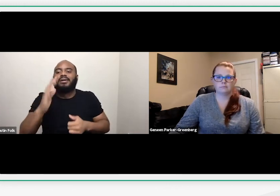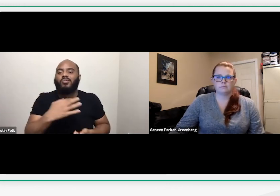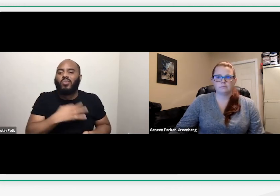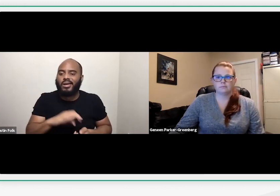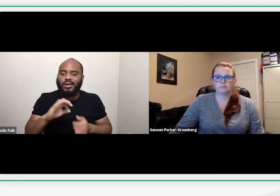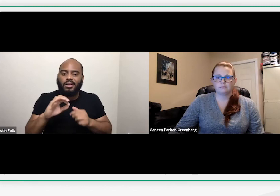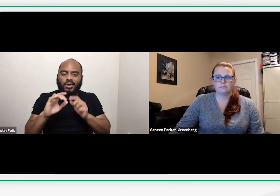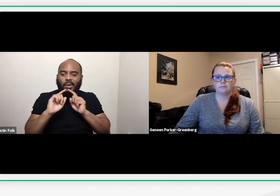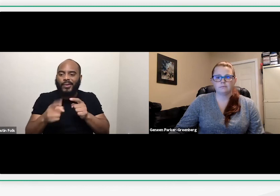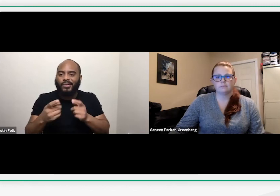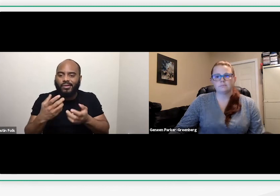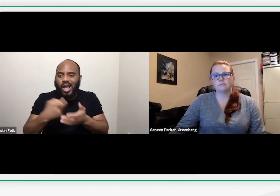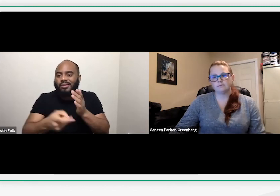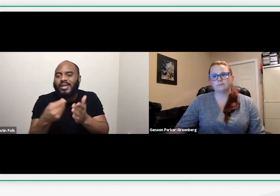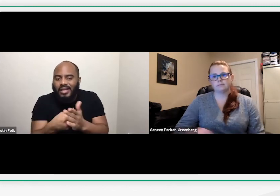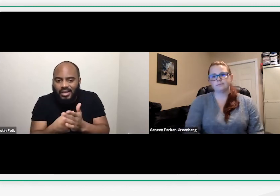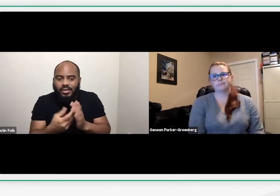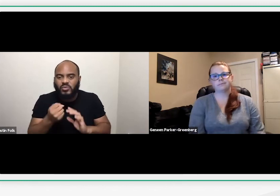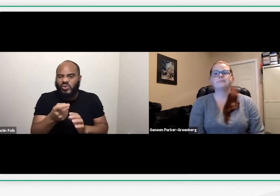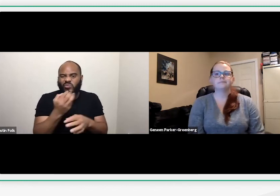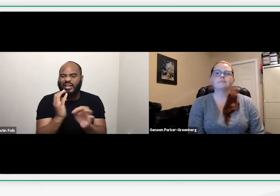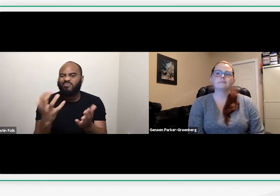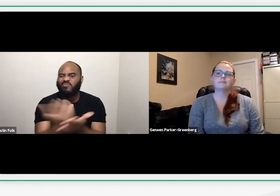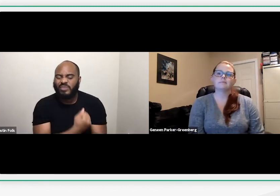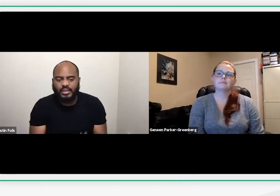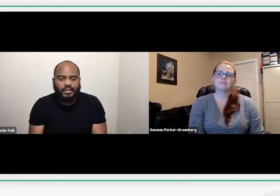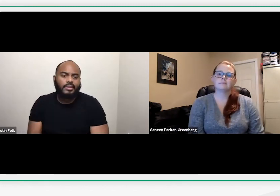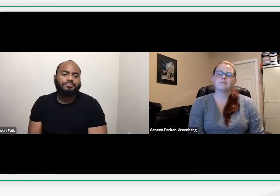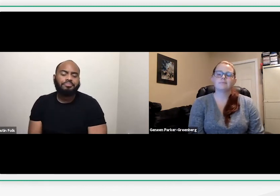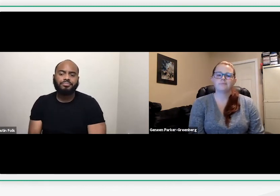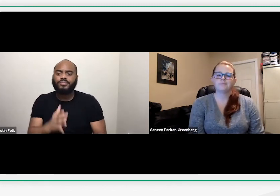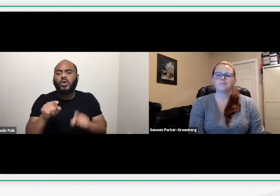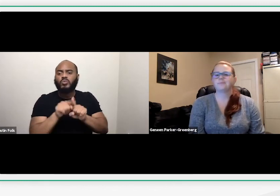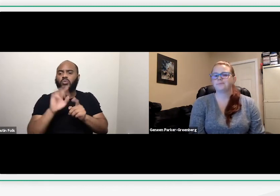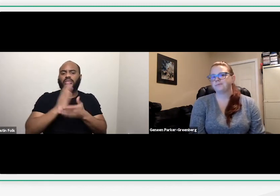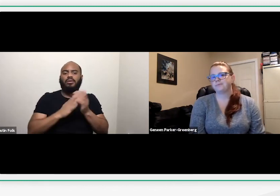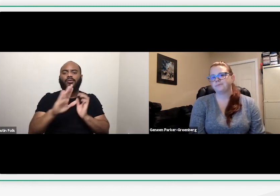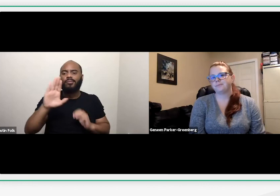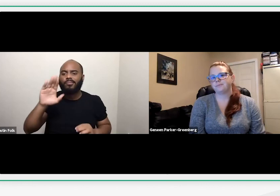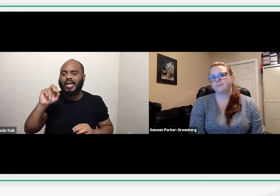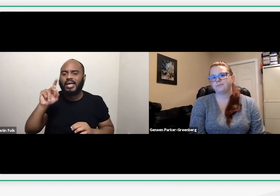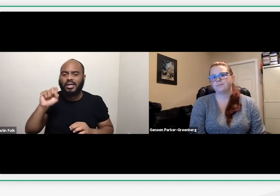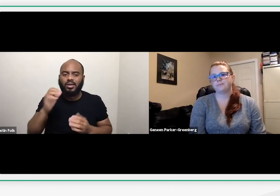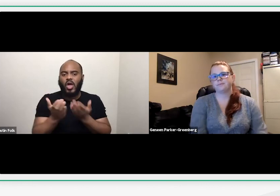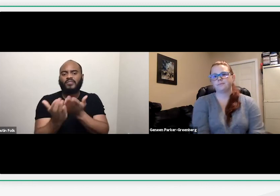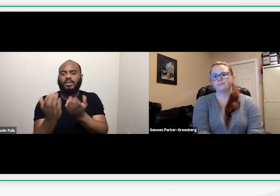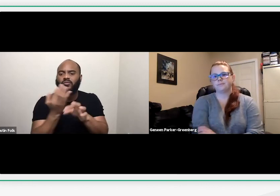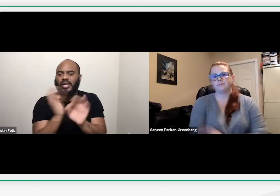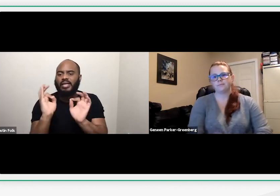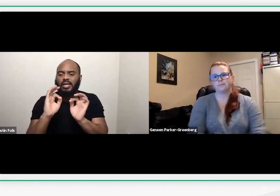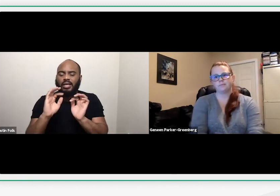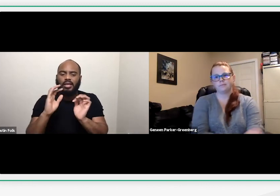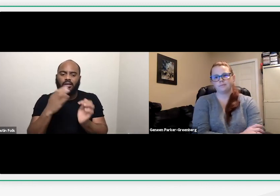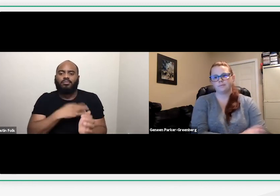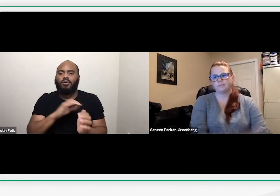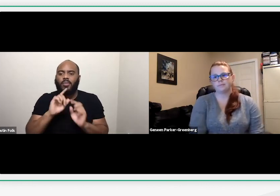the top three credit repositories have a membership that costs money that you can sign up for to see your score, but it's being